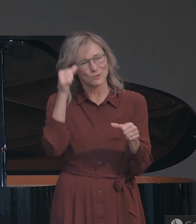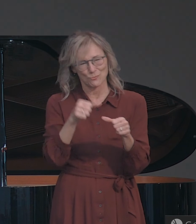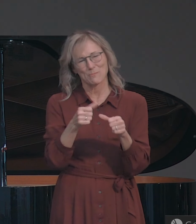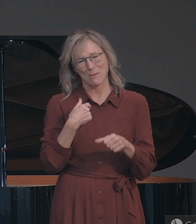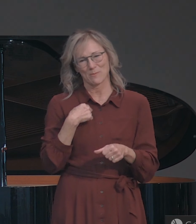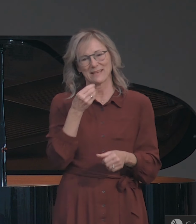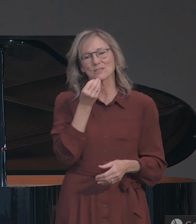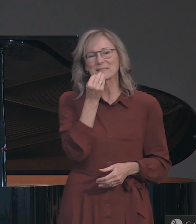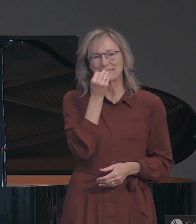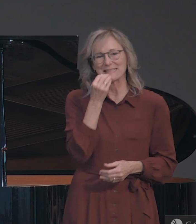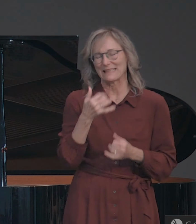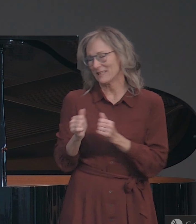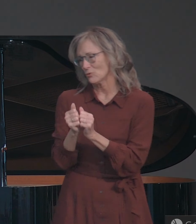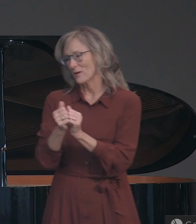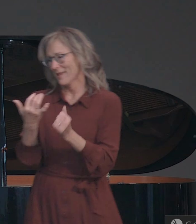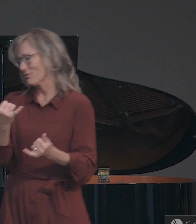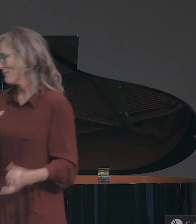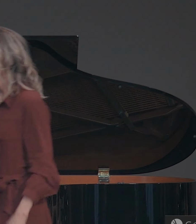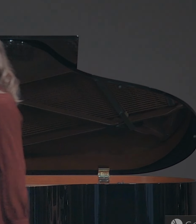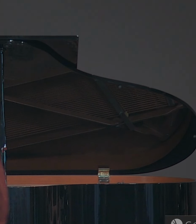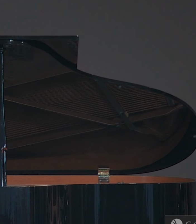together.